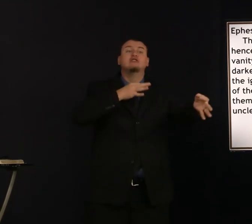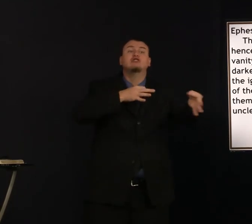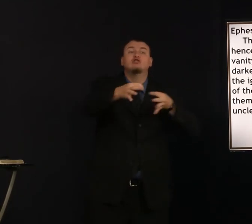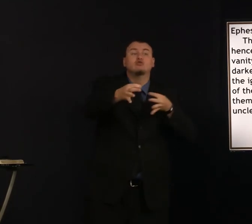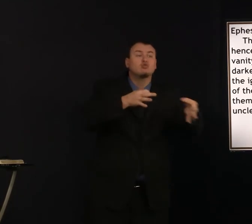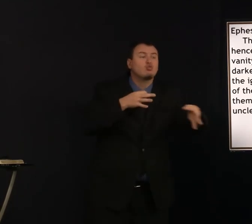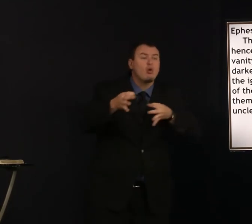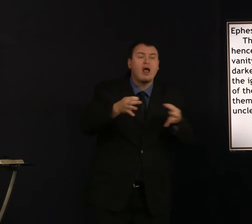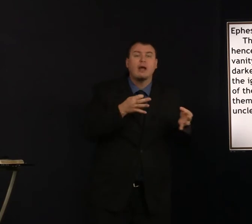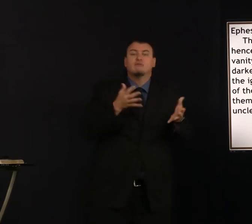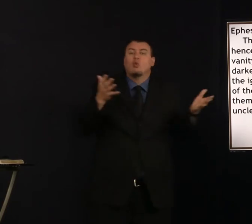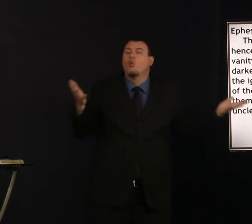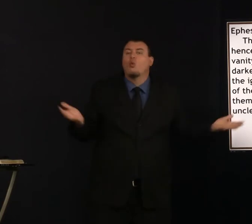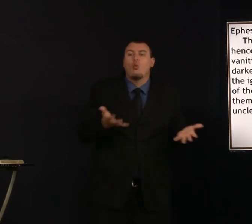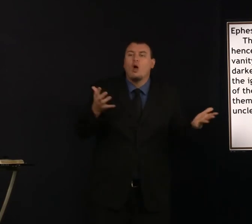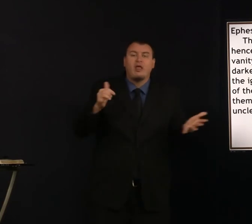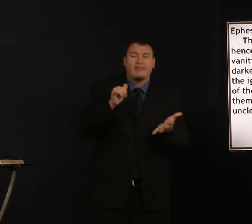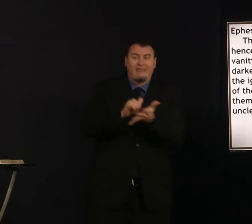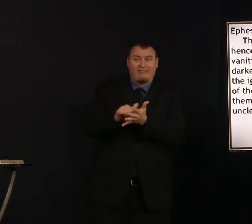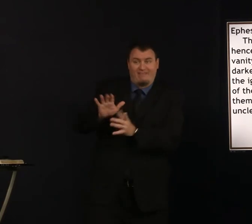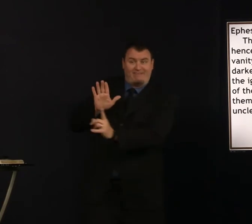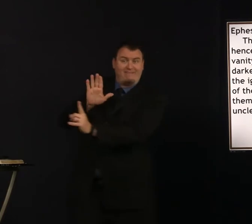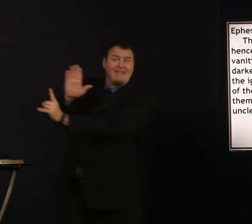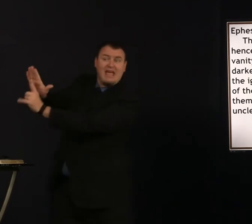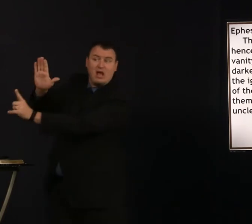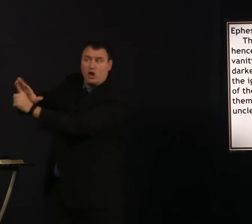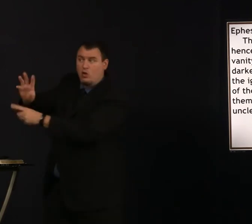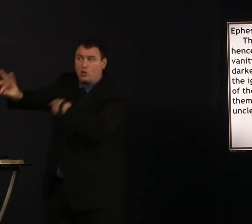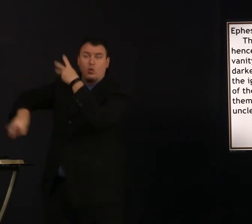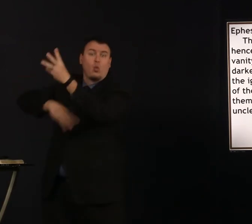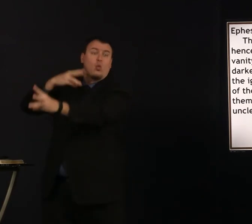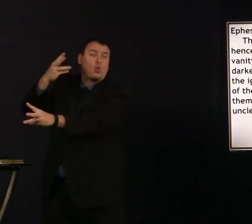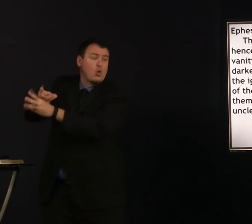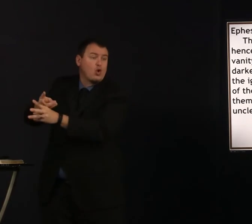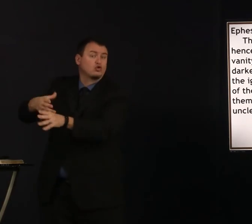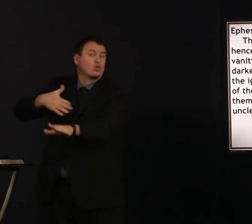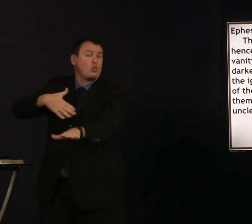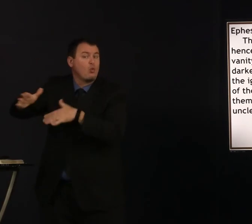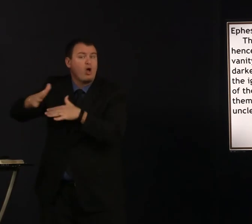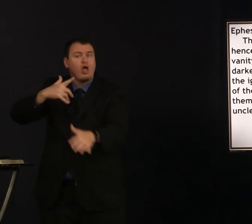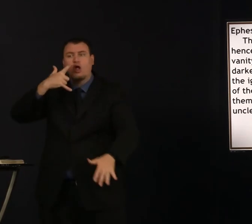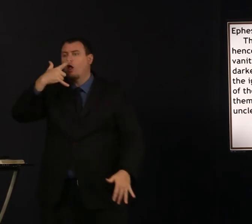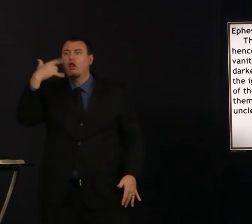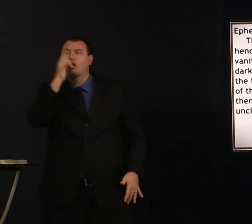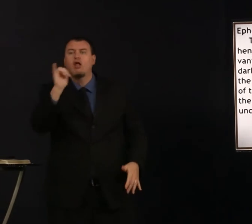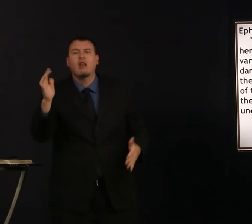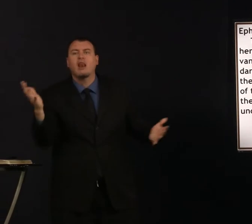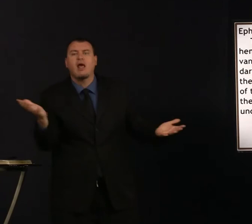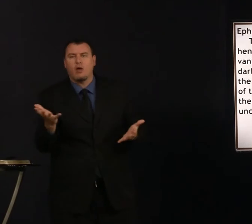Notice Paul's going to explain what their worldly walk looks like.